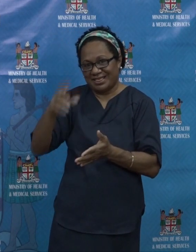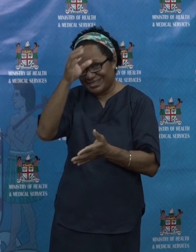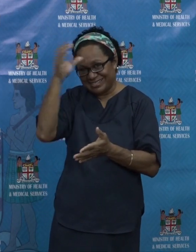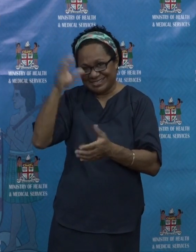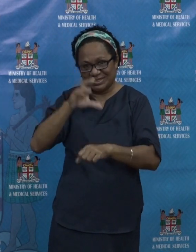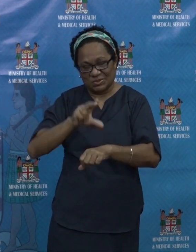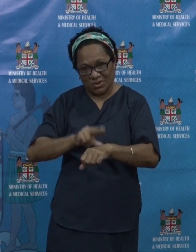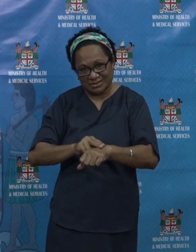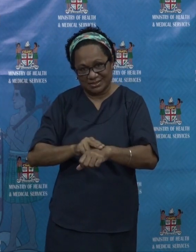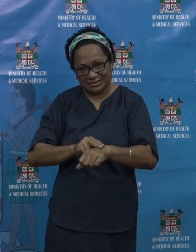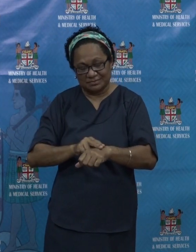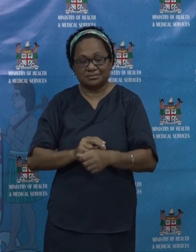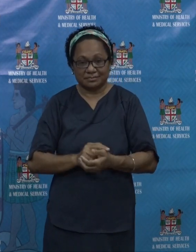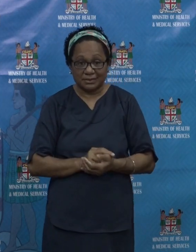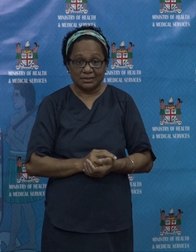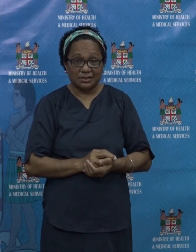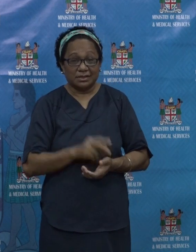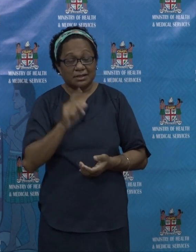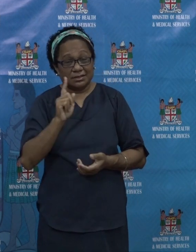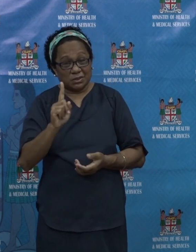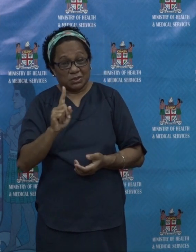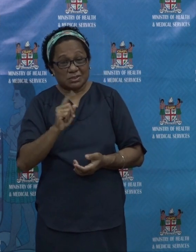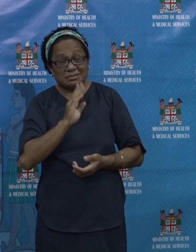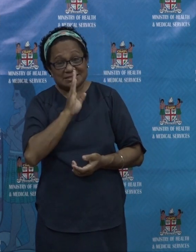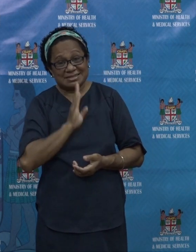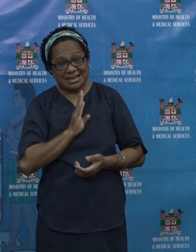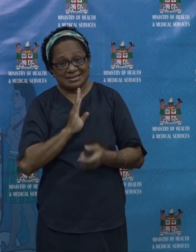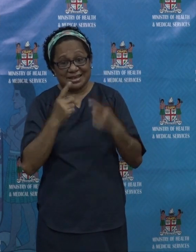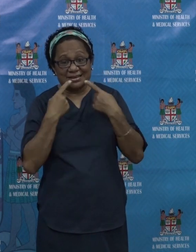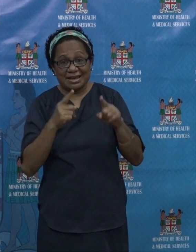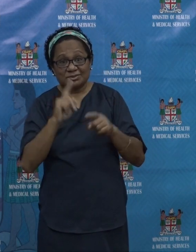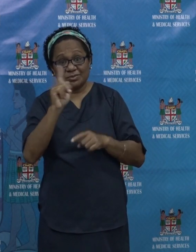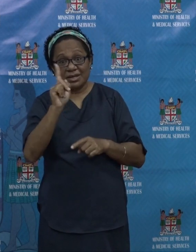saddening that I announce today the passing